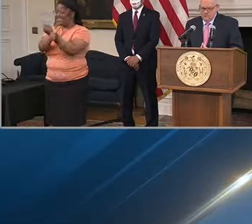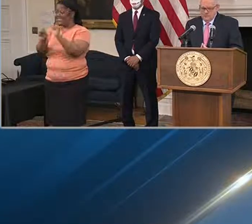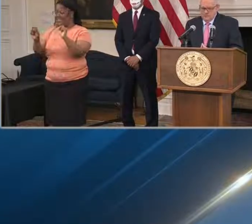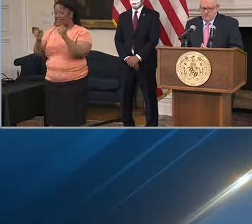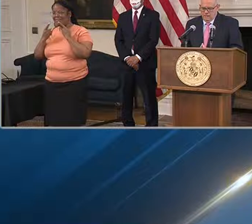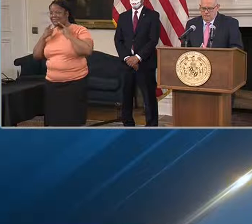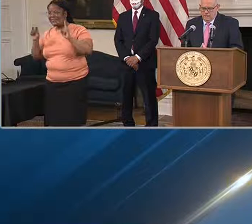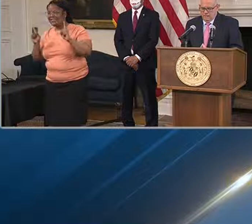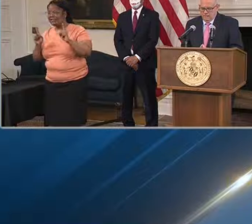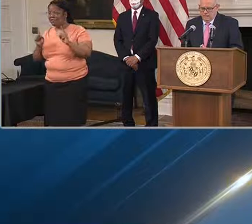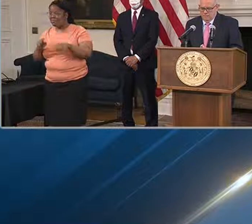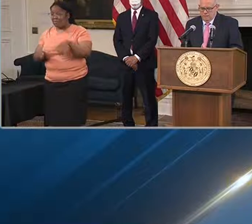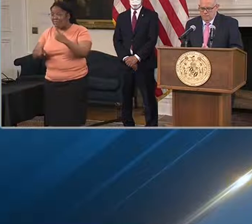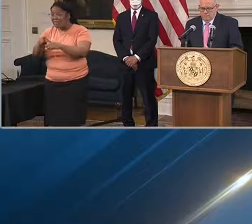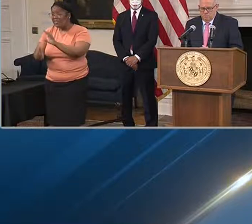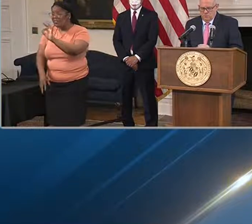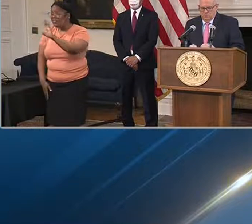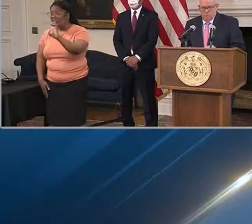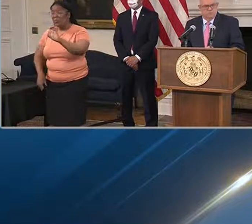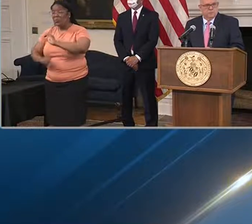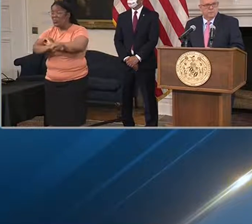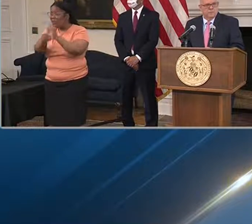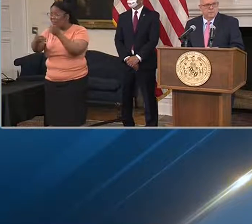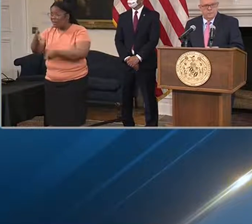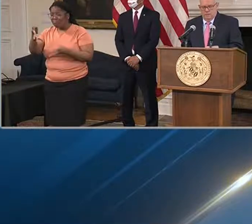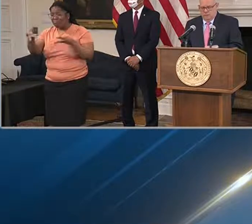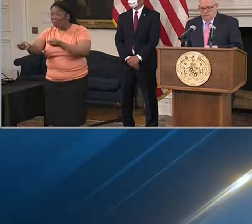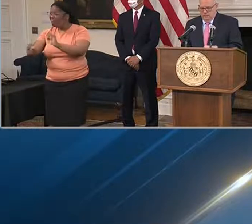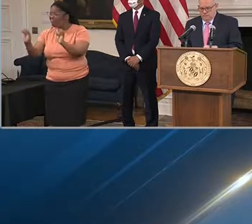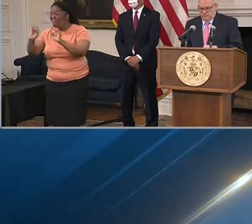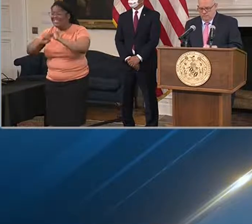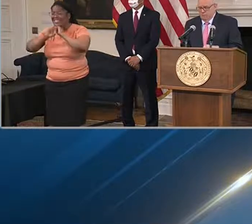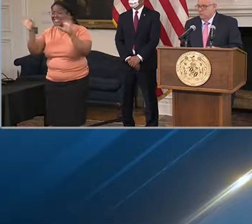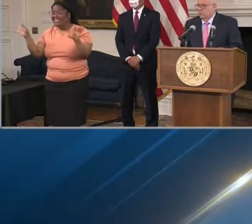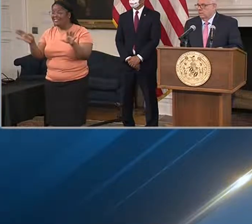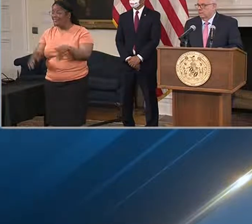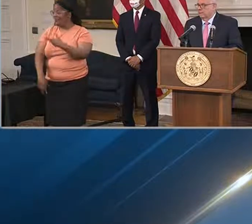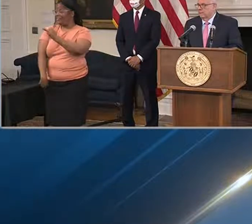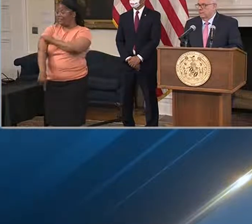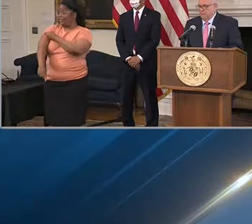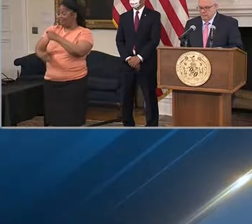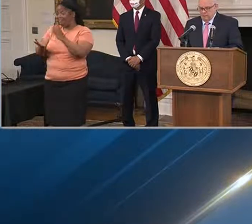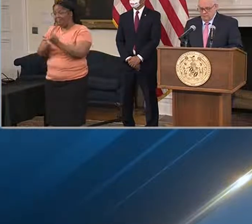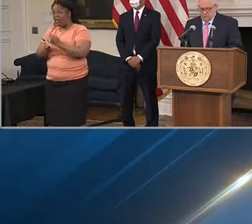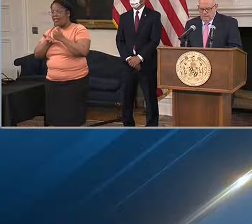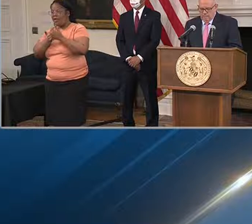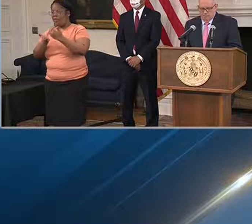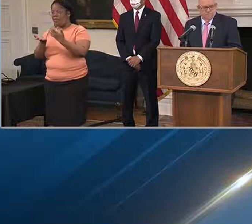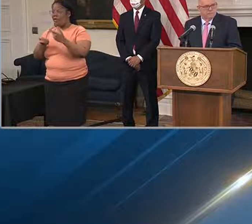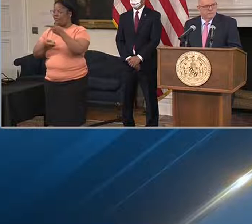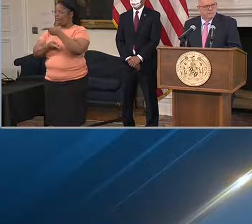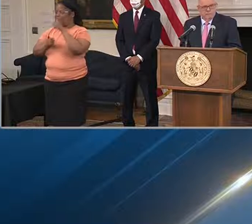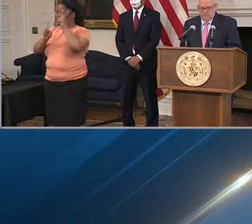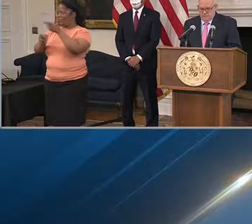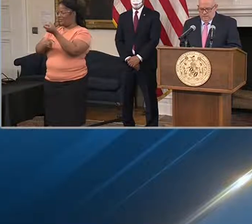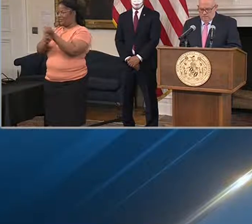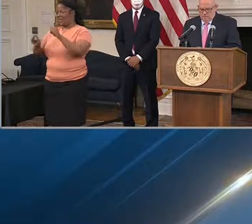cost. Getting vaccinated will help keep you, your family, and your community healthy and